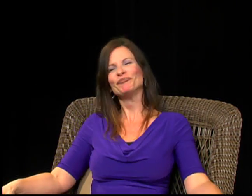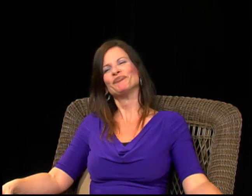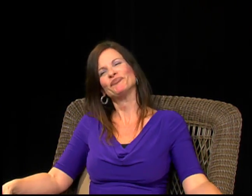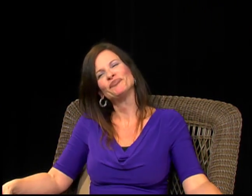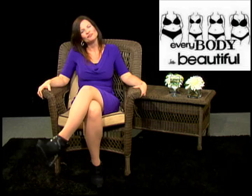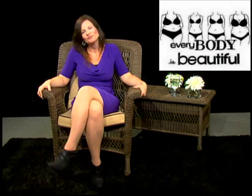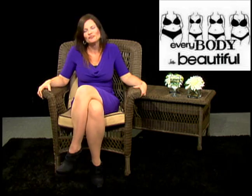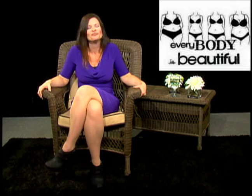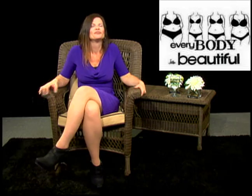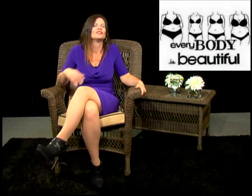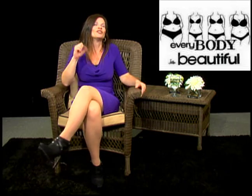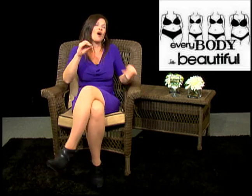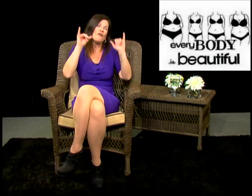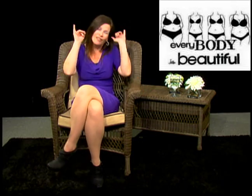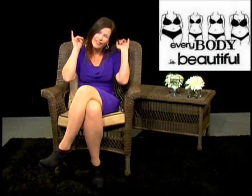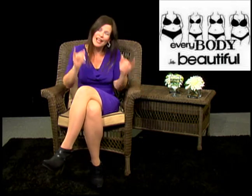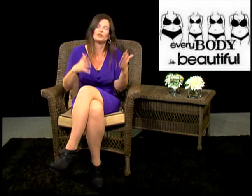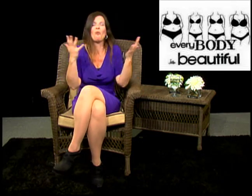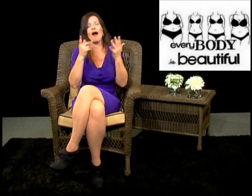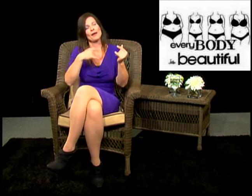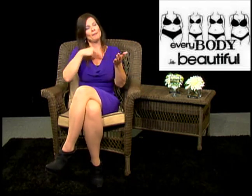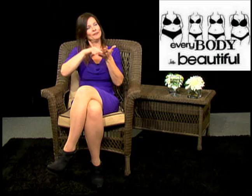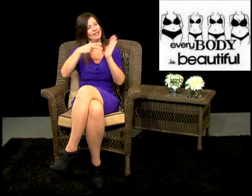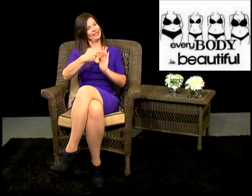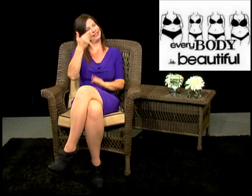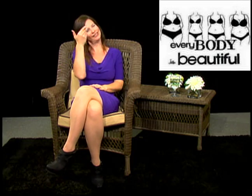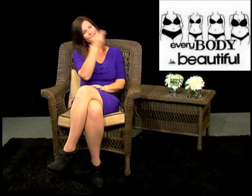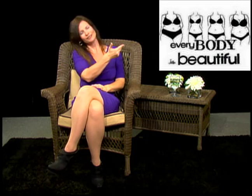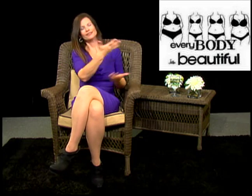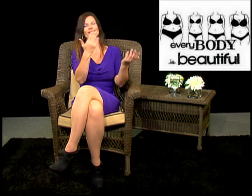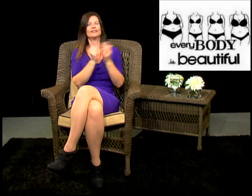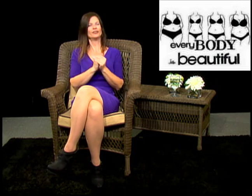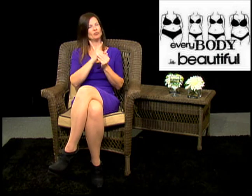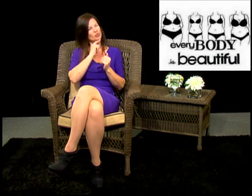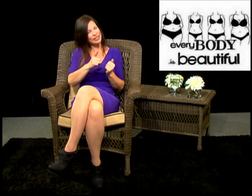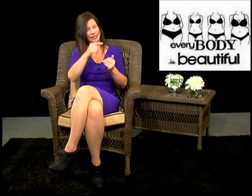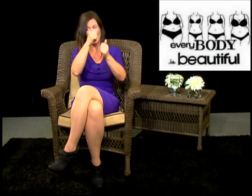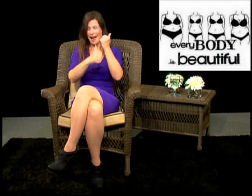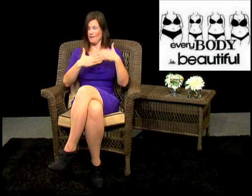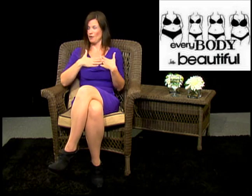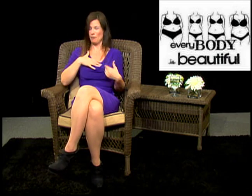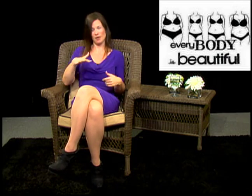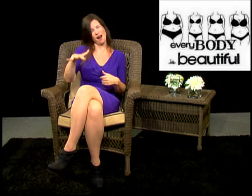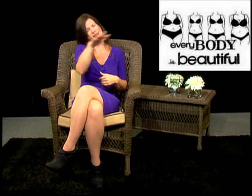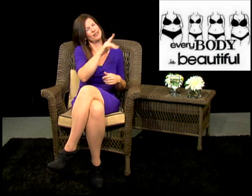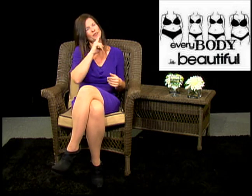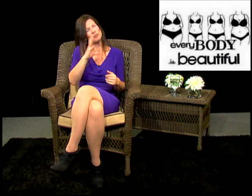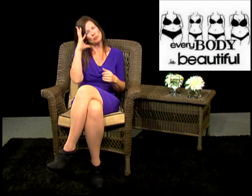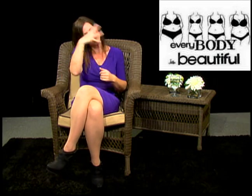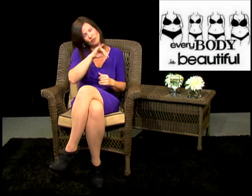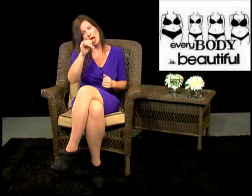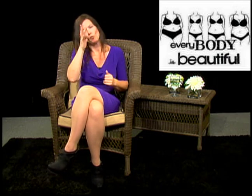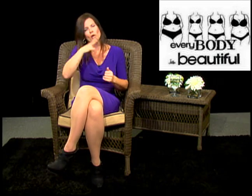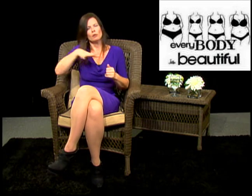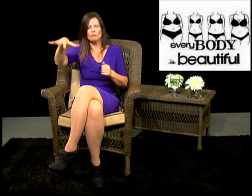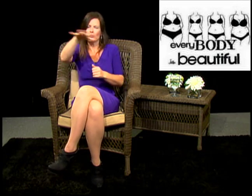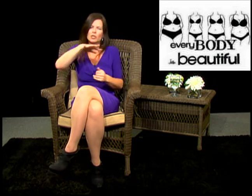the looks, by saying beautiful? Anyway, so my point is that yes, everybody